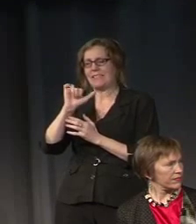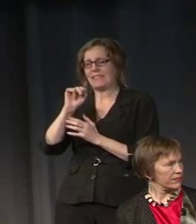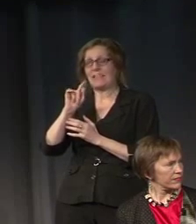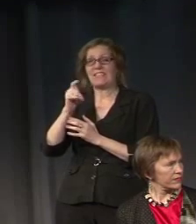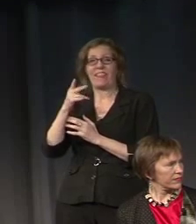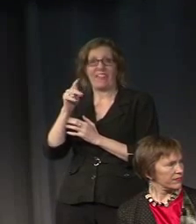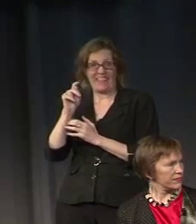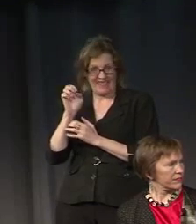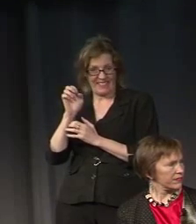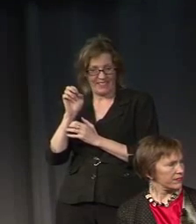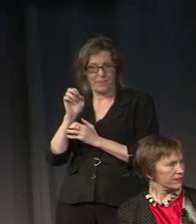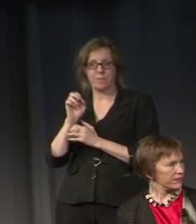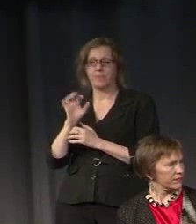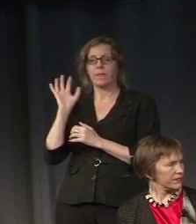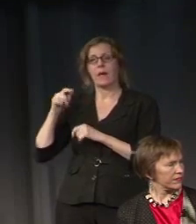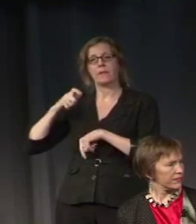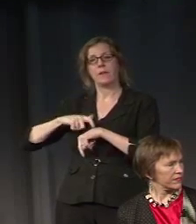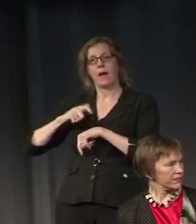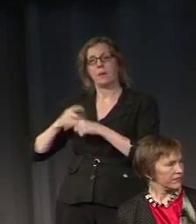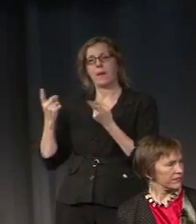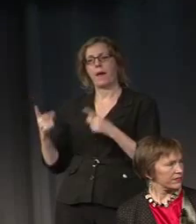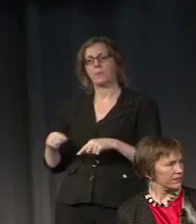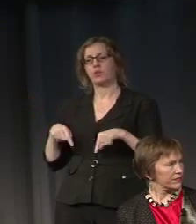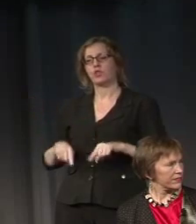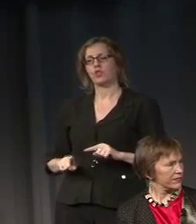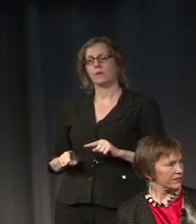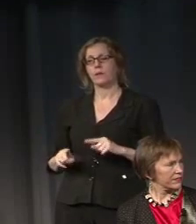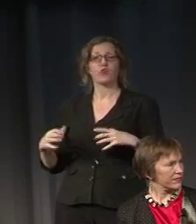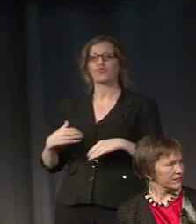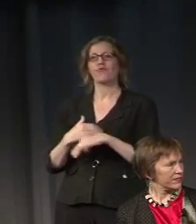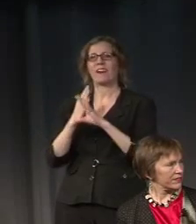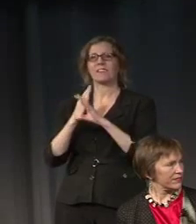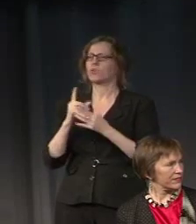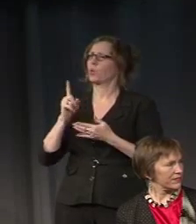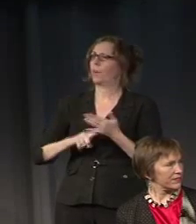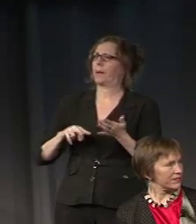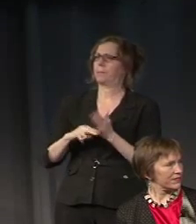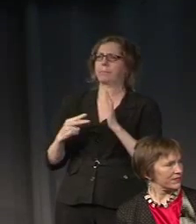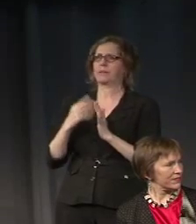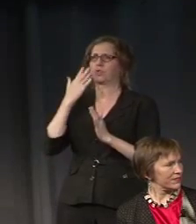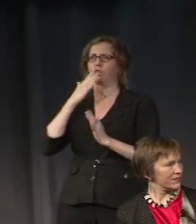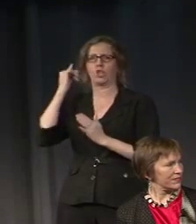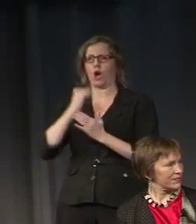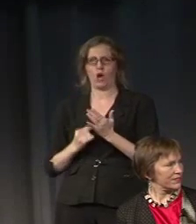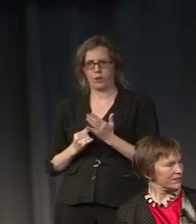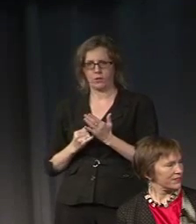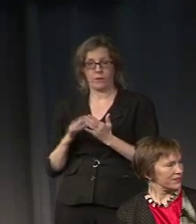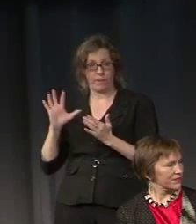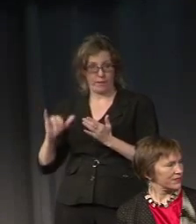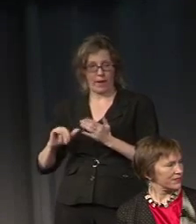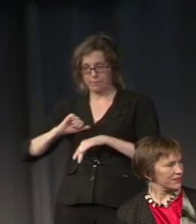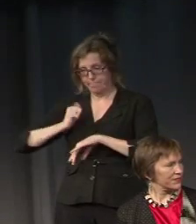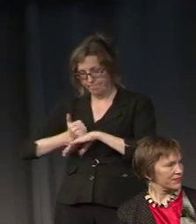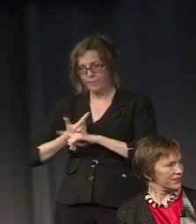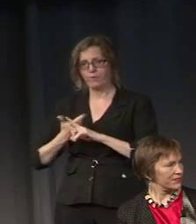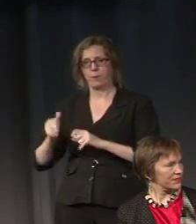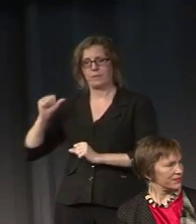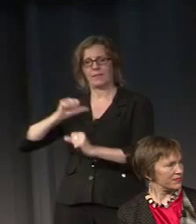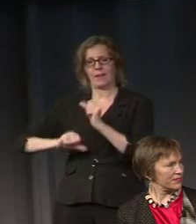what constituted good art, and this provided a kind of scientific basis or a scientific way